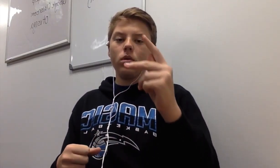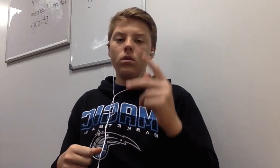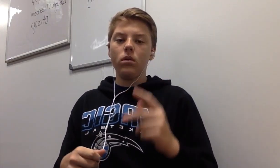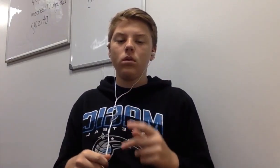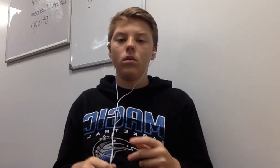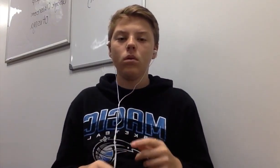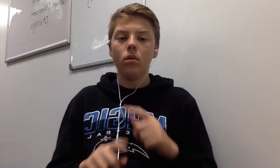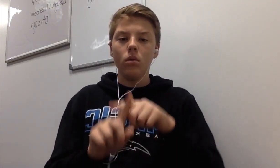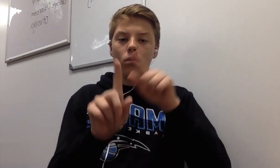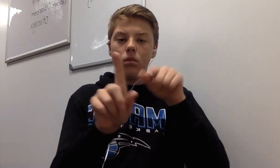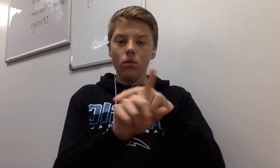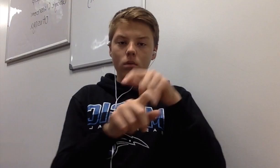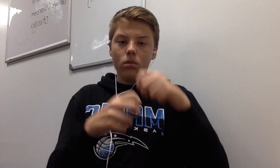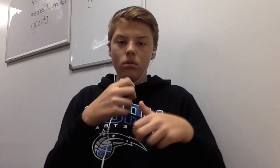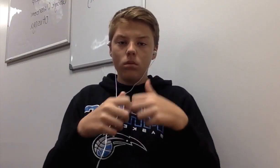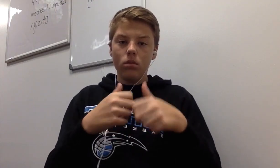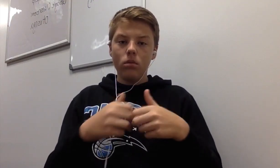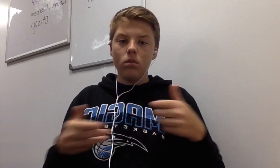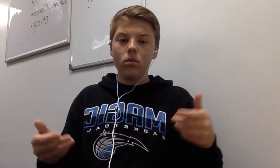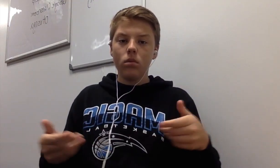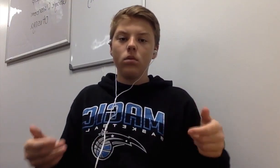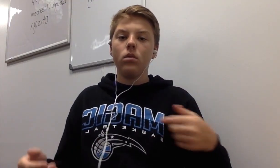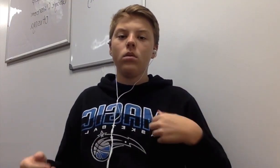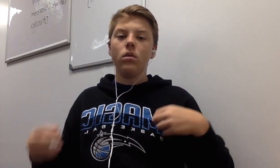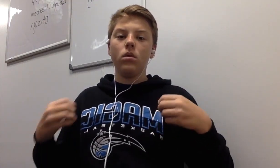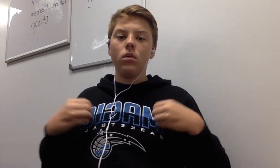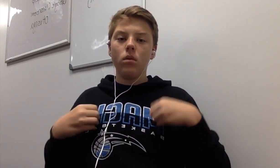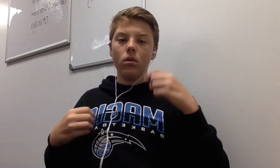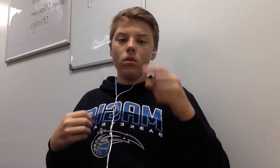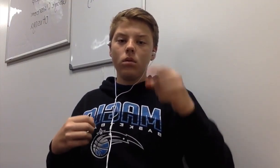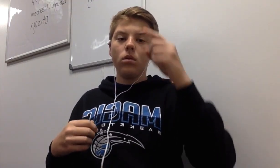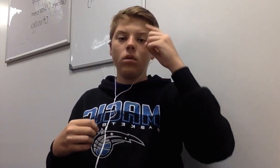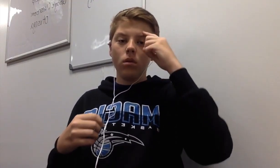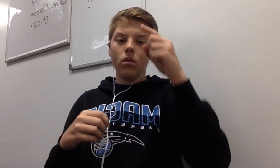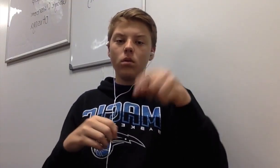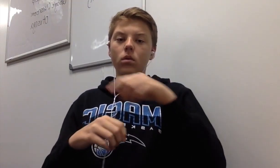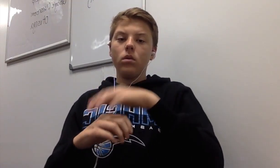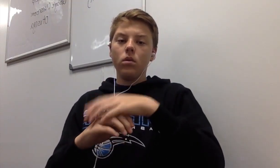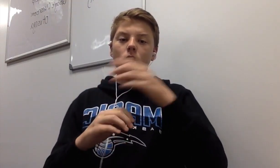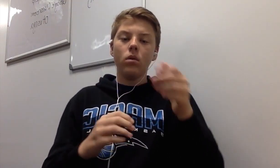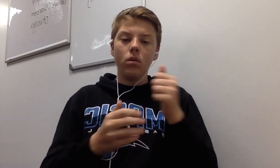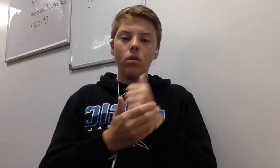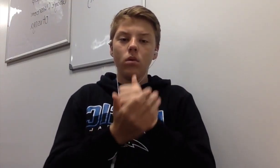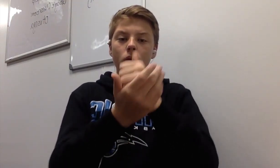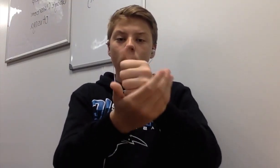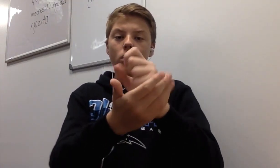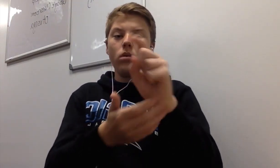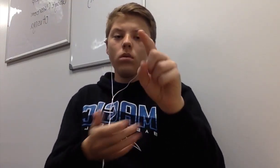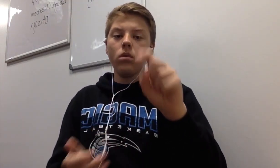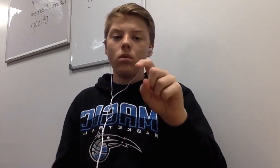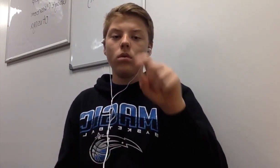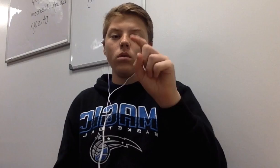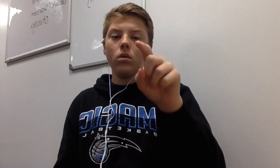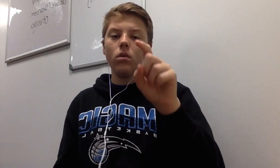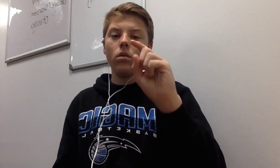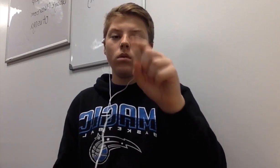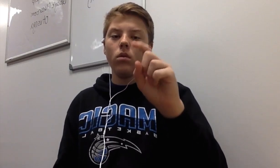well. When enemies are at your door, I'll carry you away from more. If you need help, if you